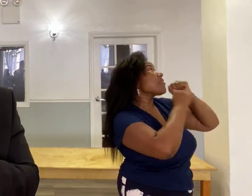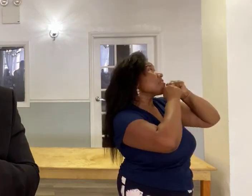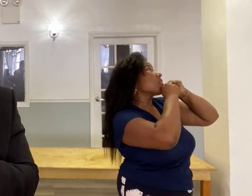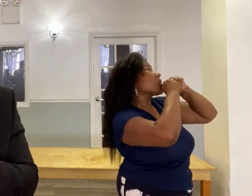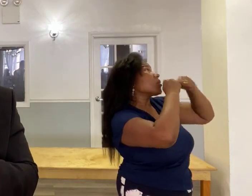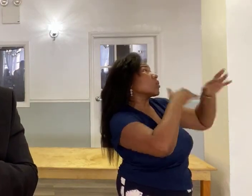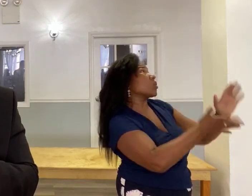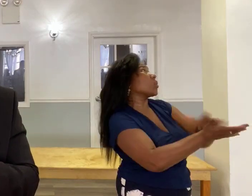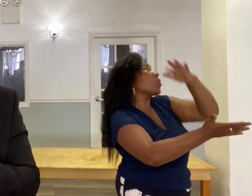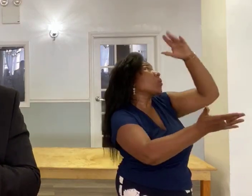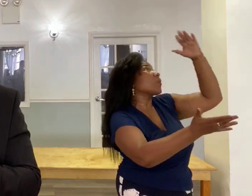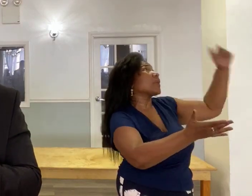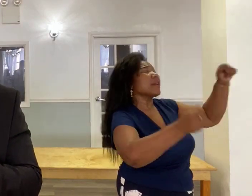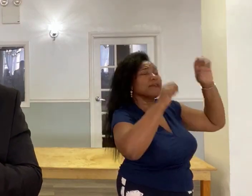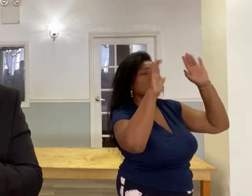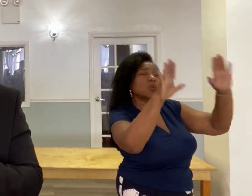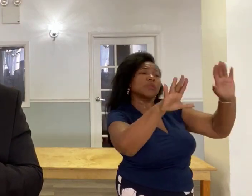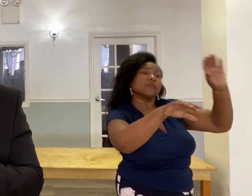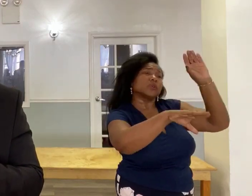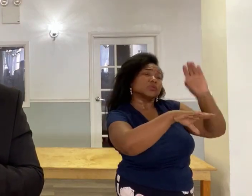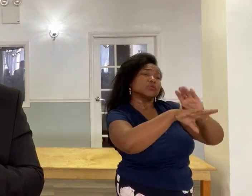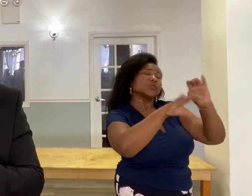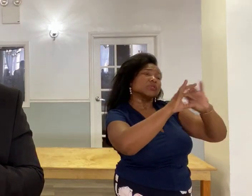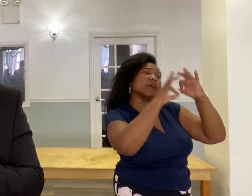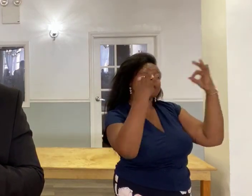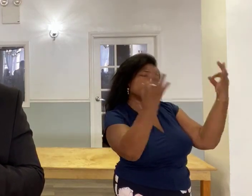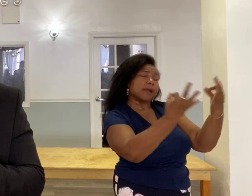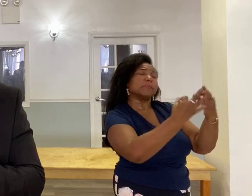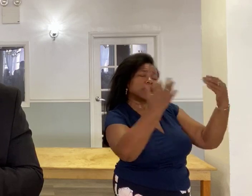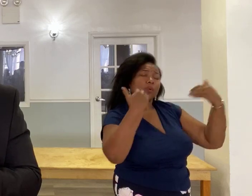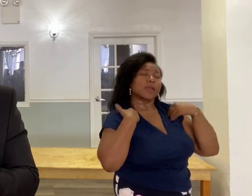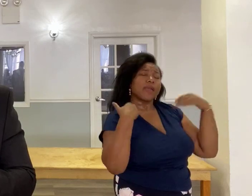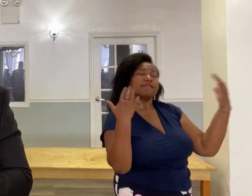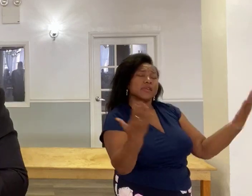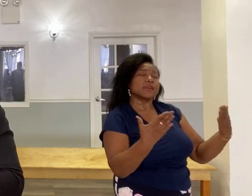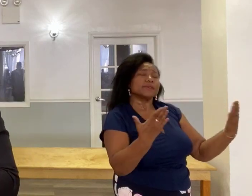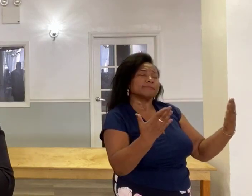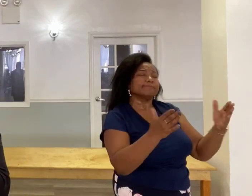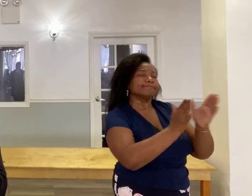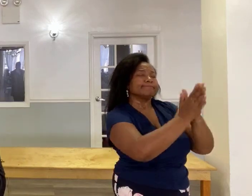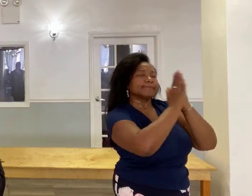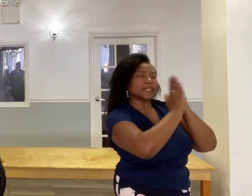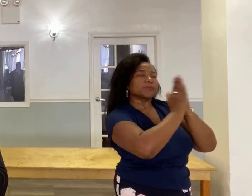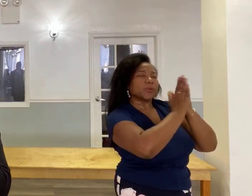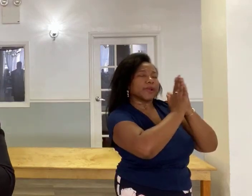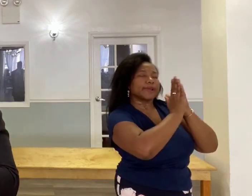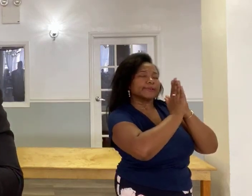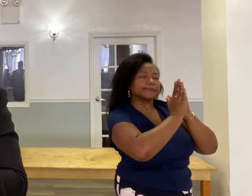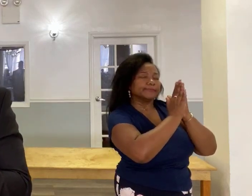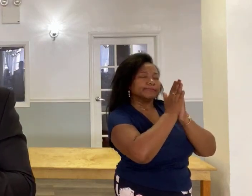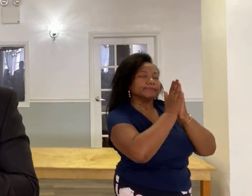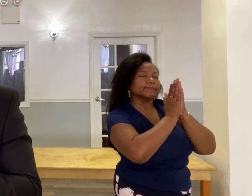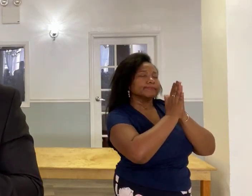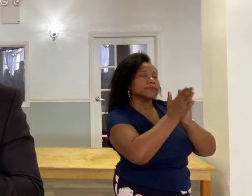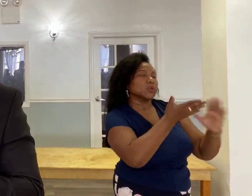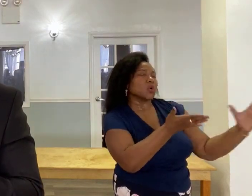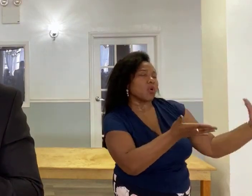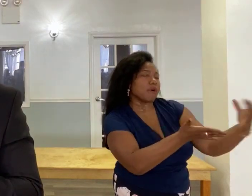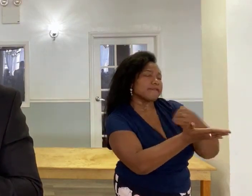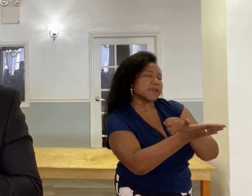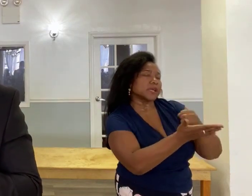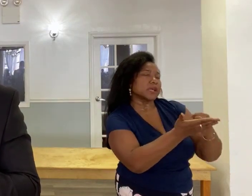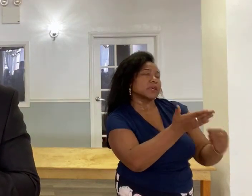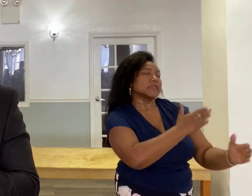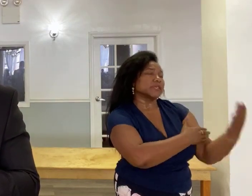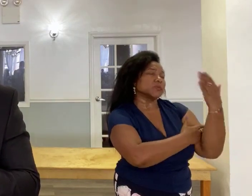wonderful church family that we have here. Let's bow for prayer and ask God's blessing on the offering this